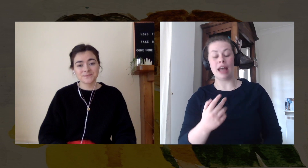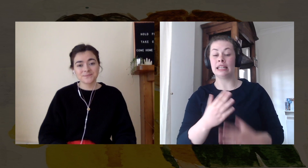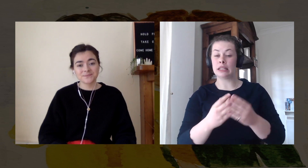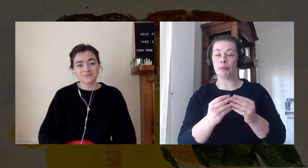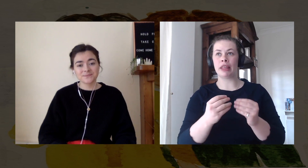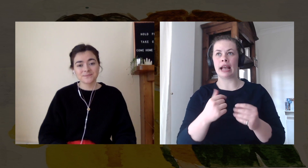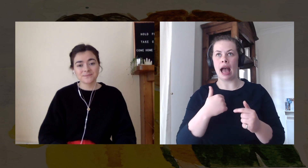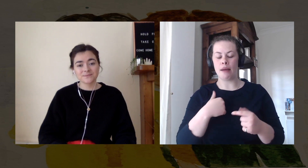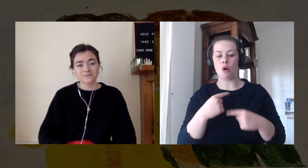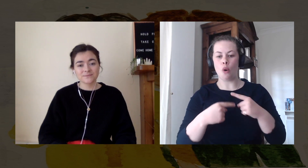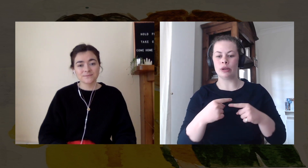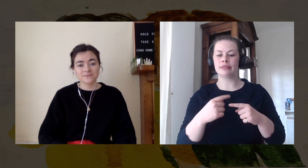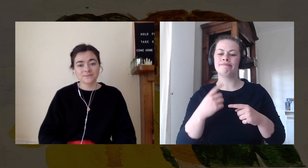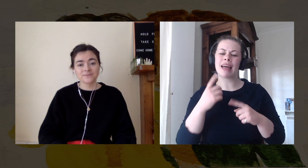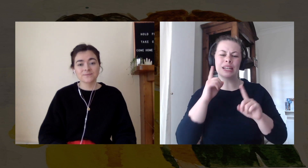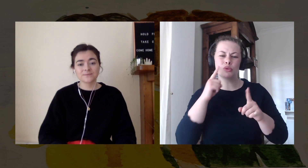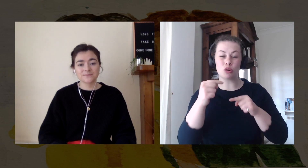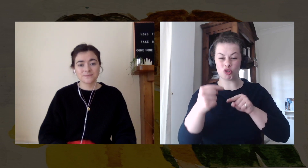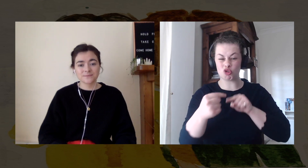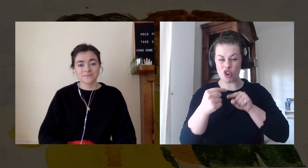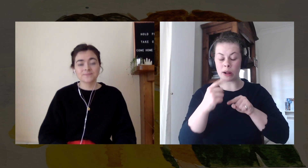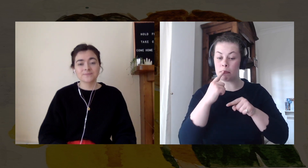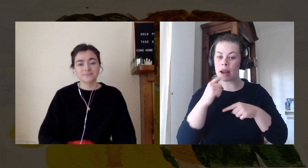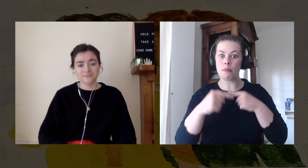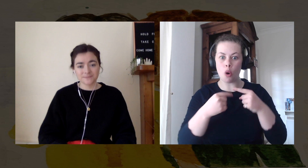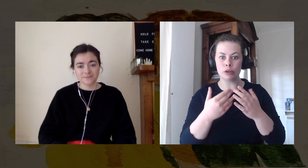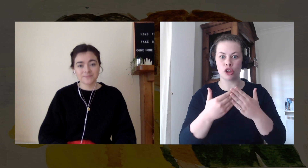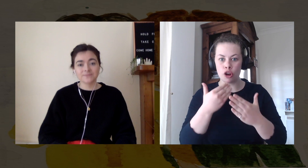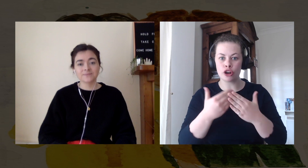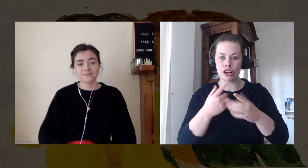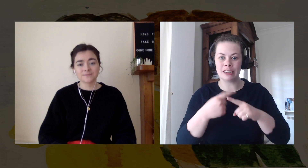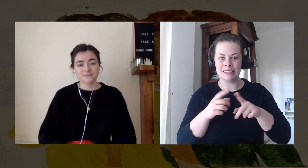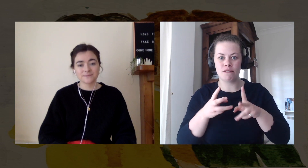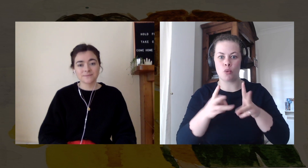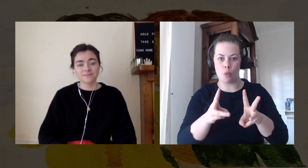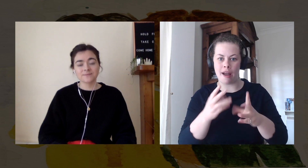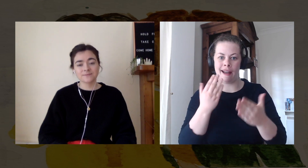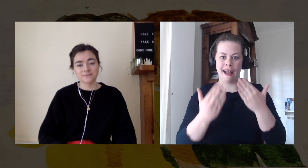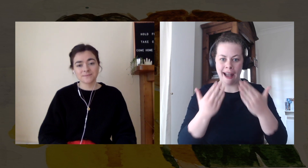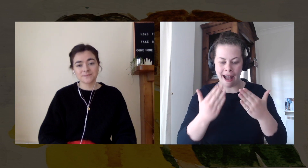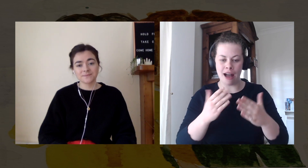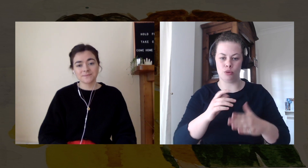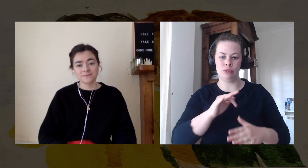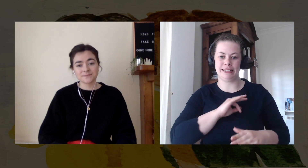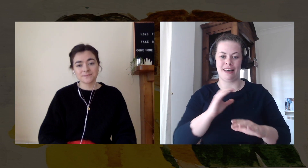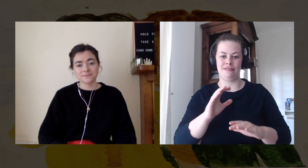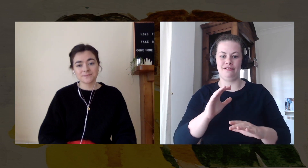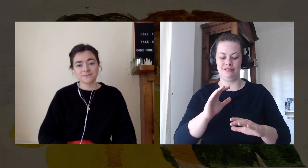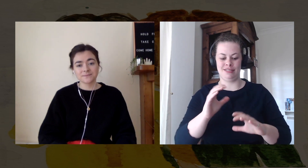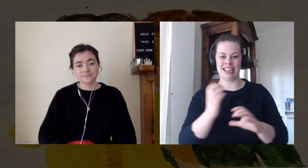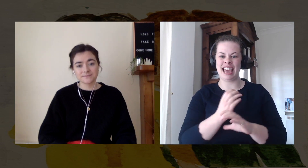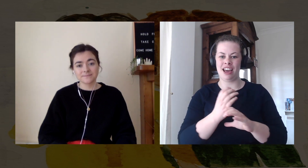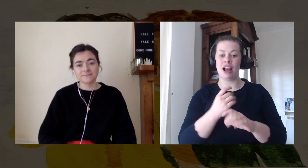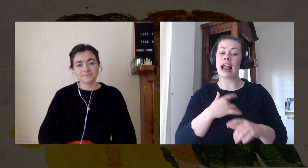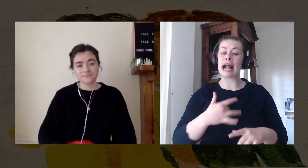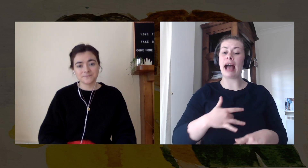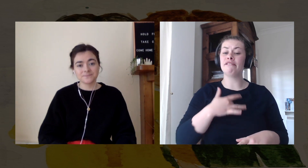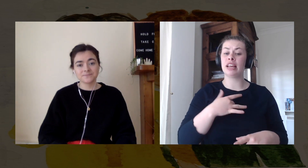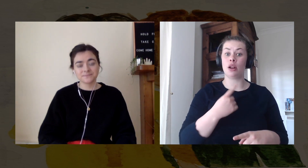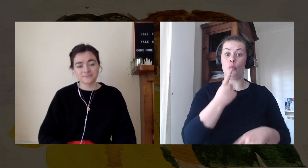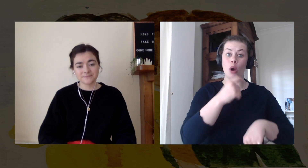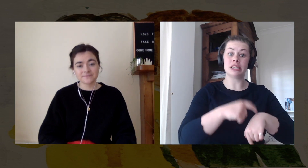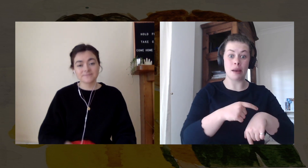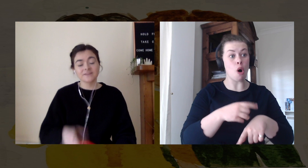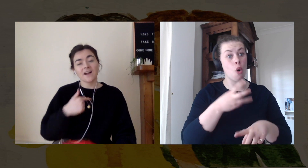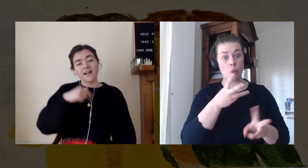short time, and then it just doesn't work anymore. Yeah, I think it comes back again to being aware and being very self-aware of yourself. Self-aware of